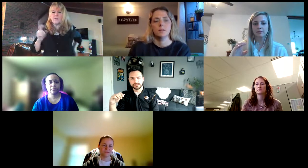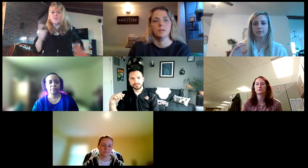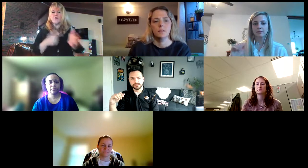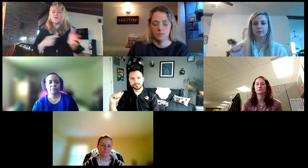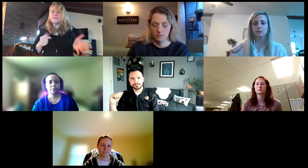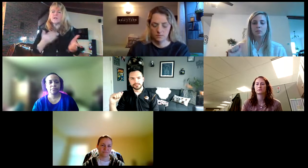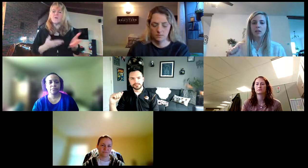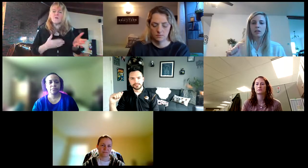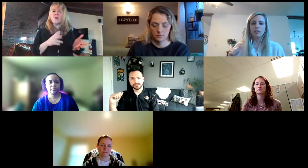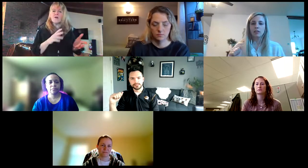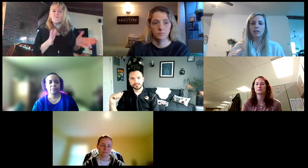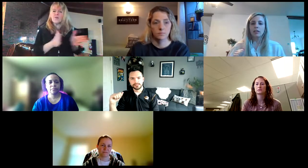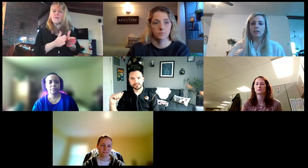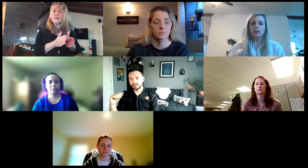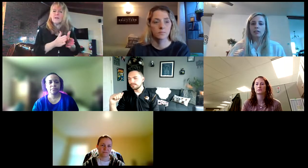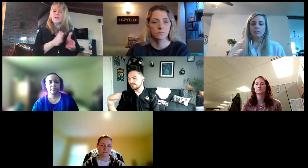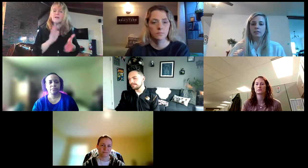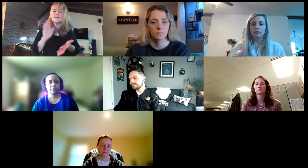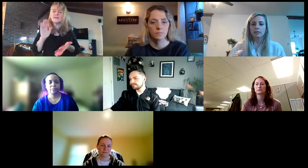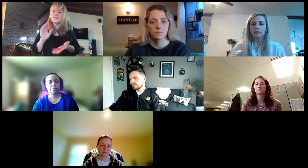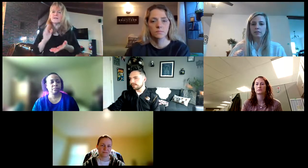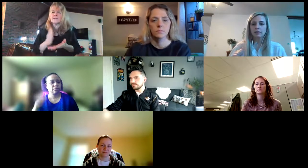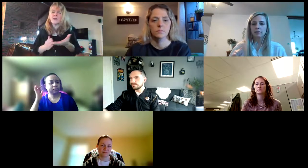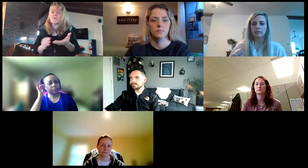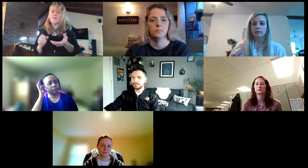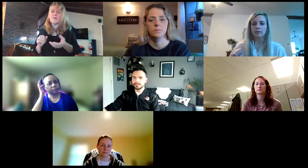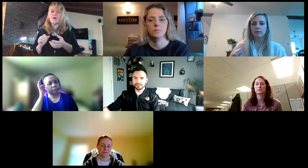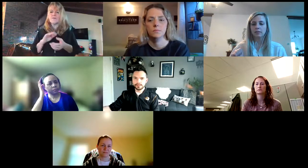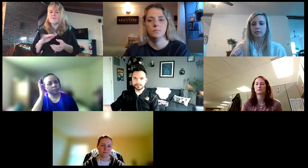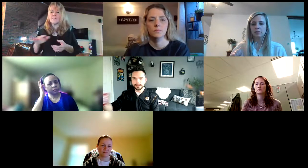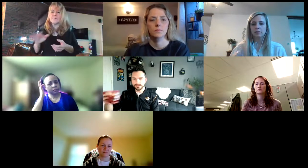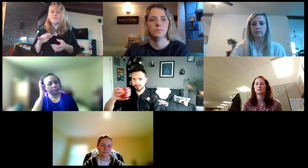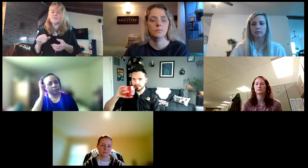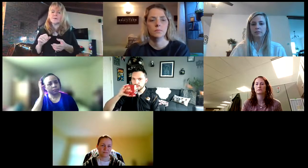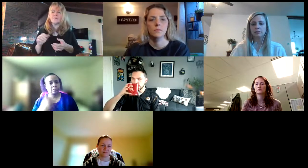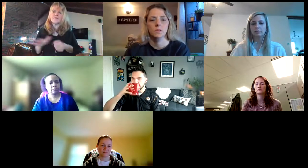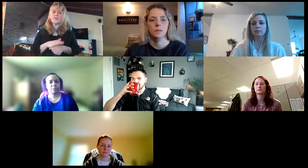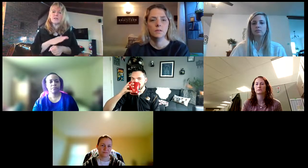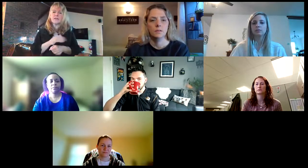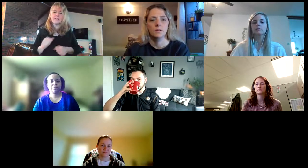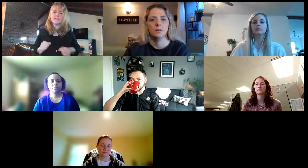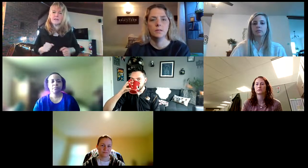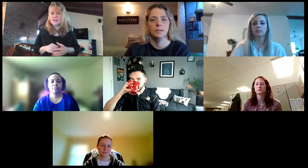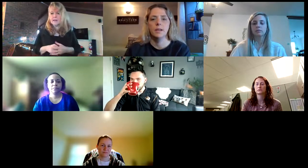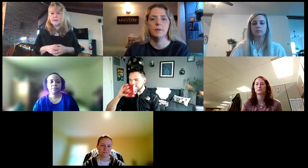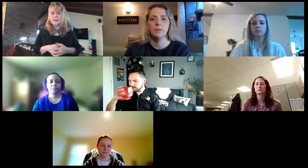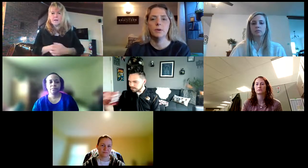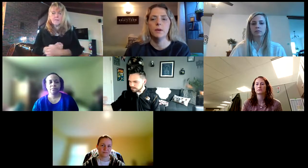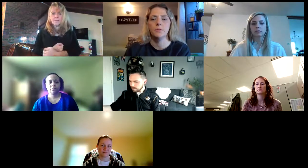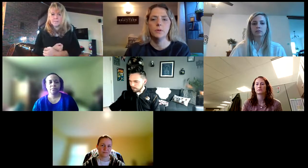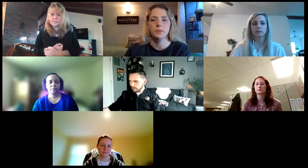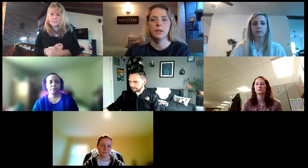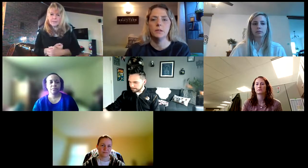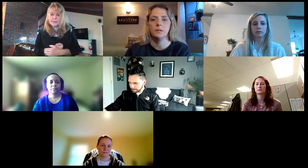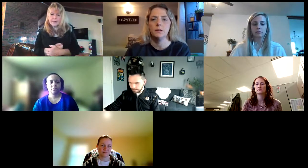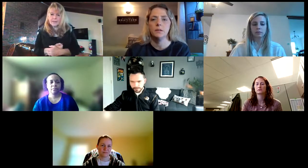So if you notice, some are abbreviated and some are fingerspelled fully. Does anybody want to